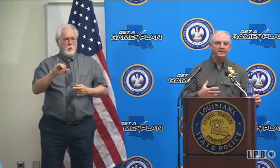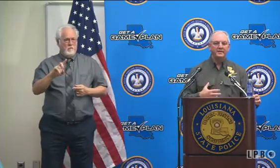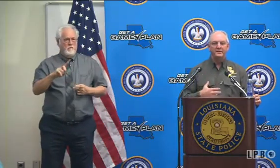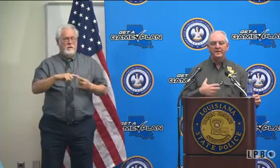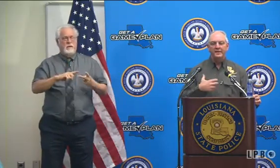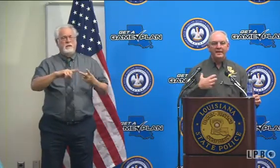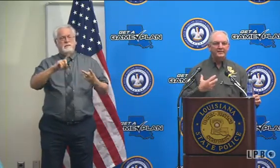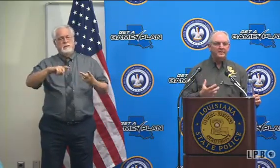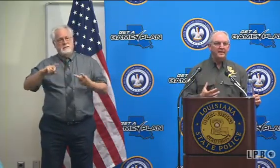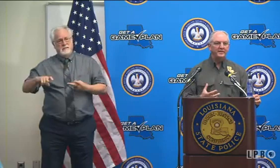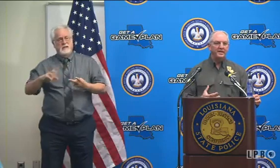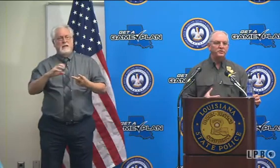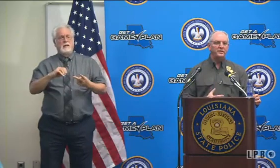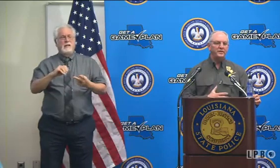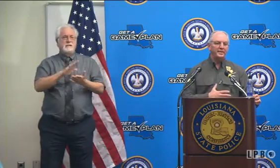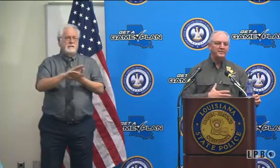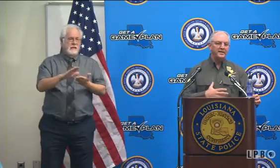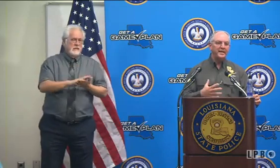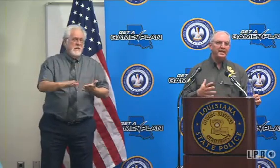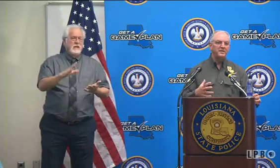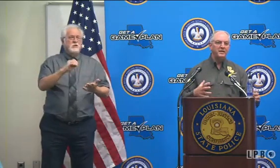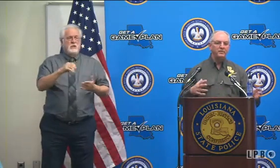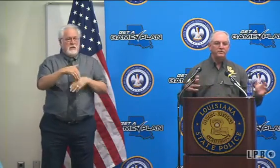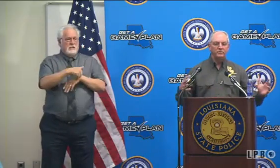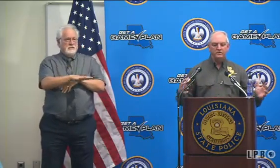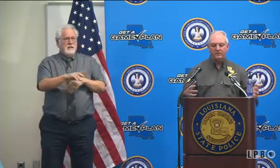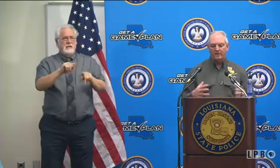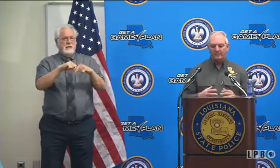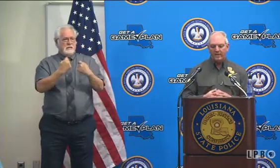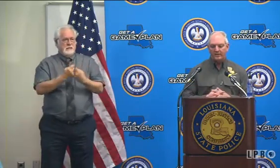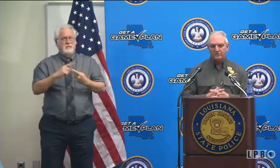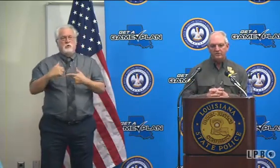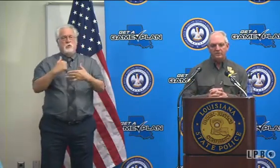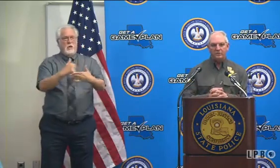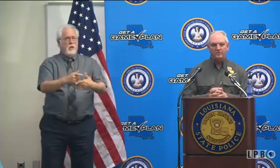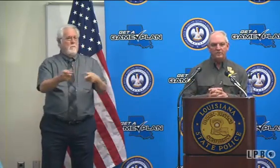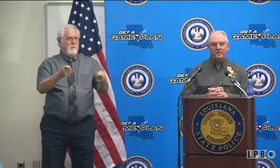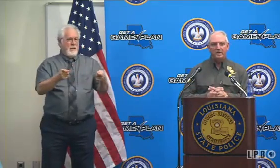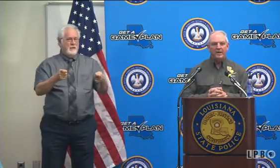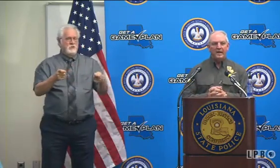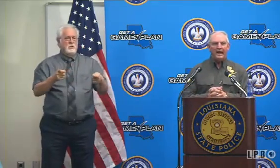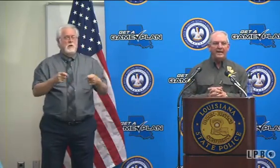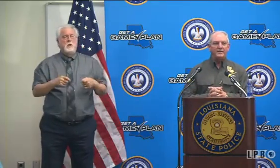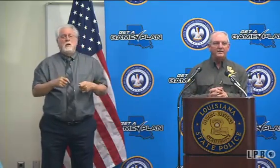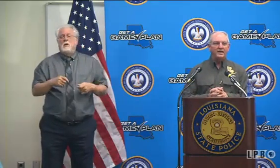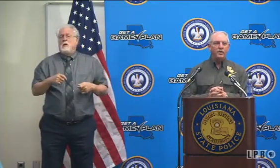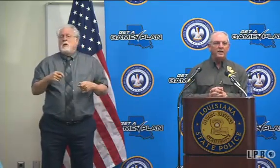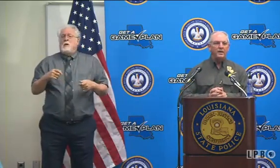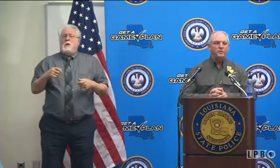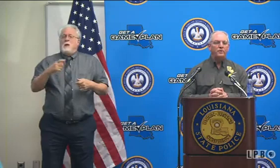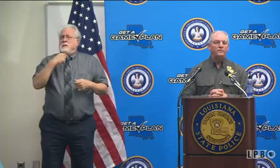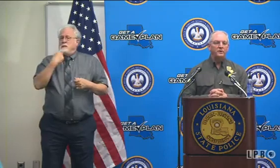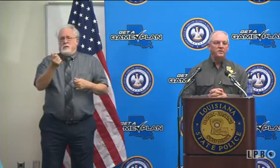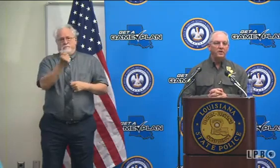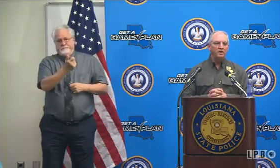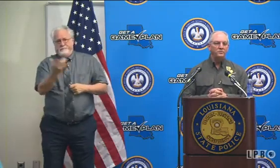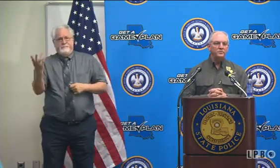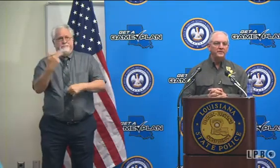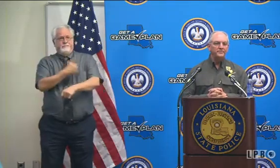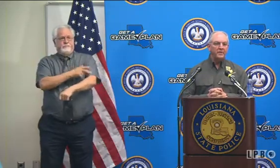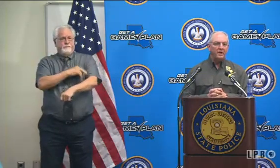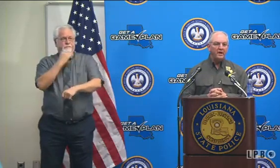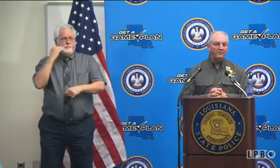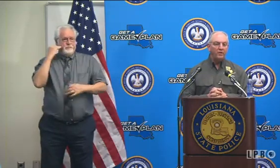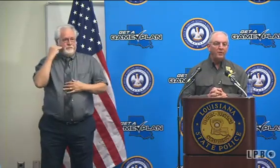and testing and sanitation and sending in teams to help manage the situation. I can tell you a number of nursing